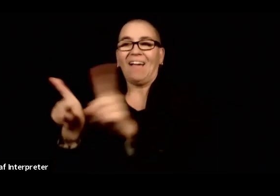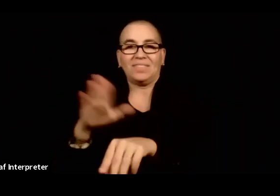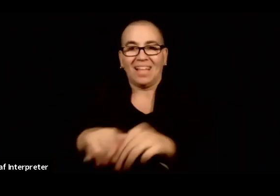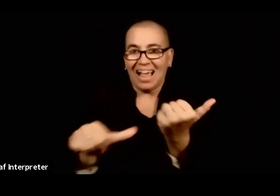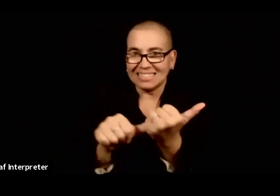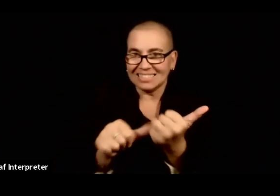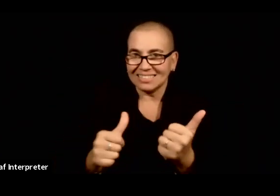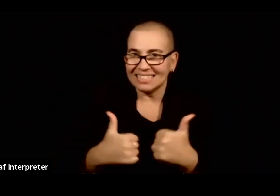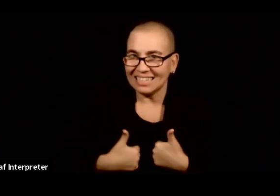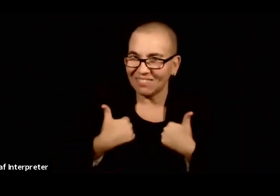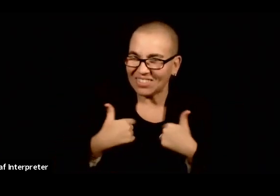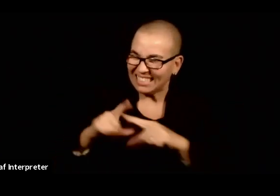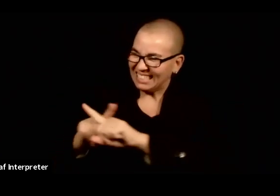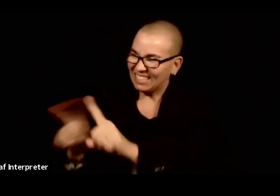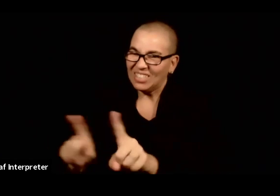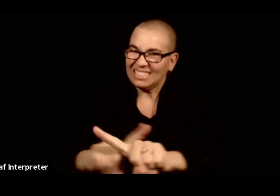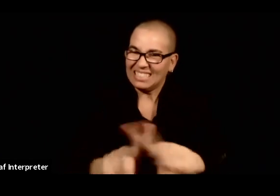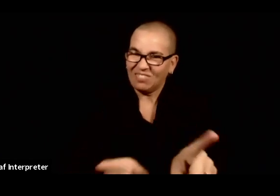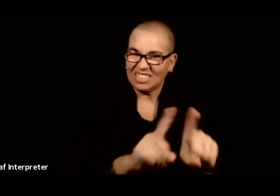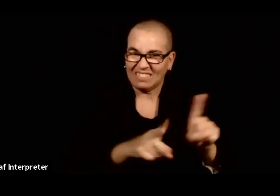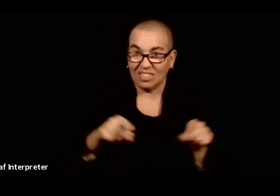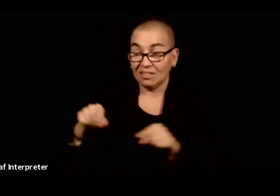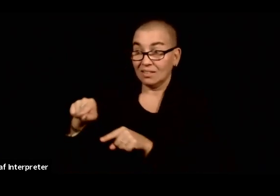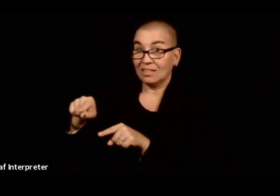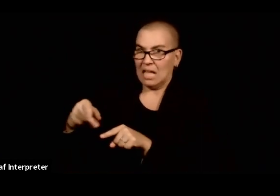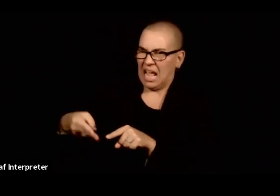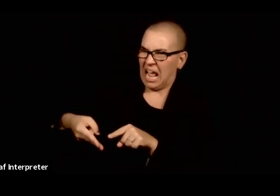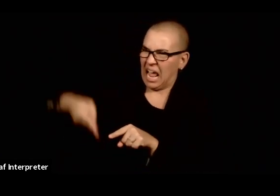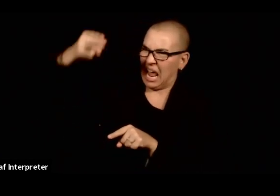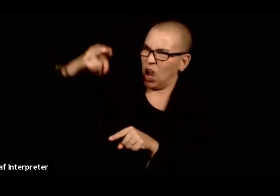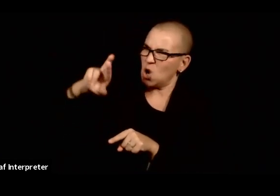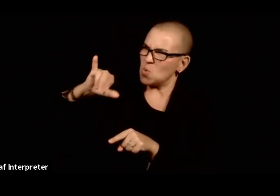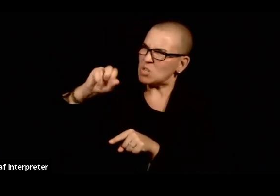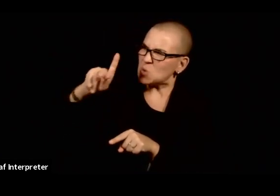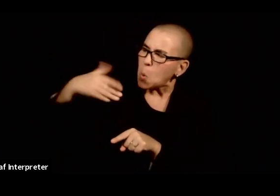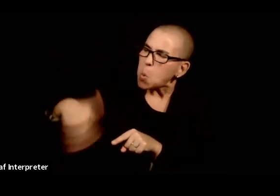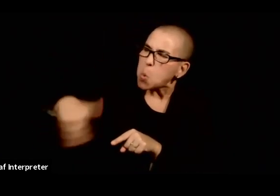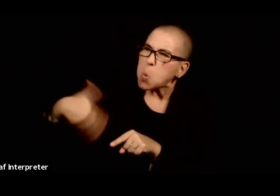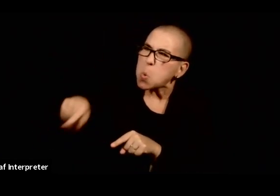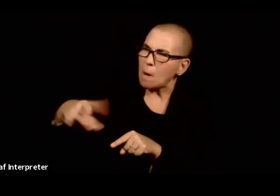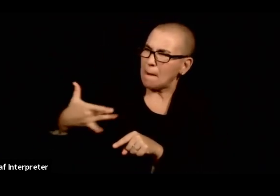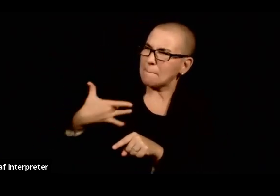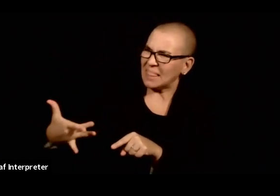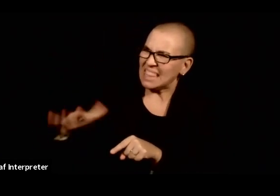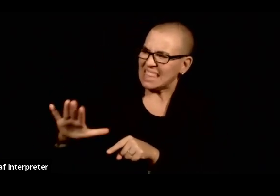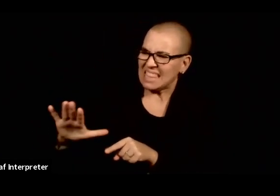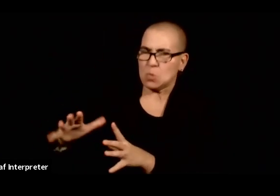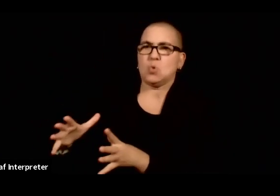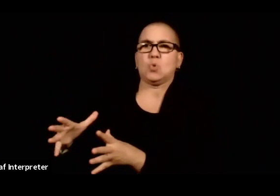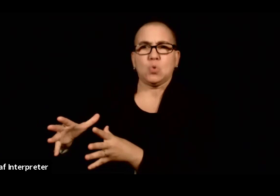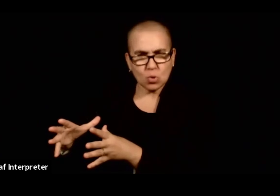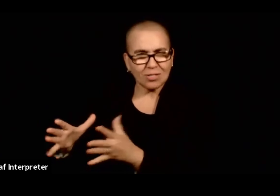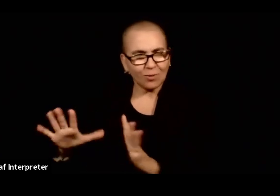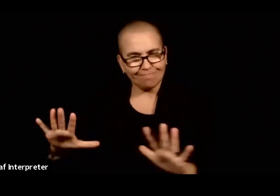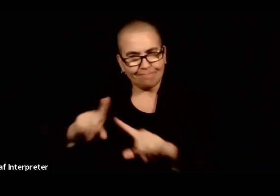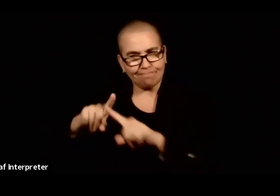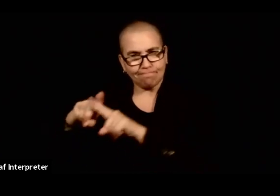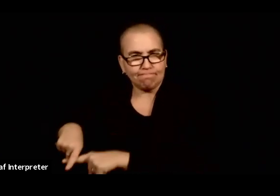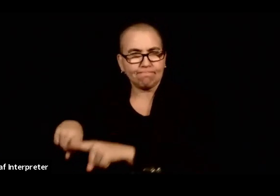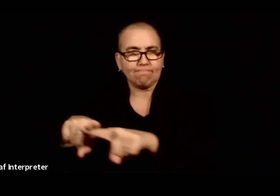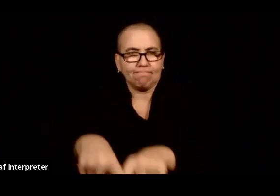to be at higher risk of contracting and dying from COVID-19, which is why they must conduct facility-wide